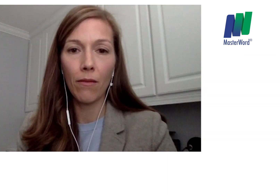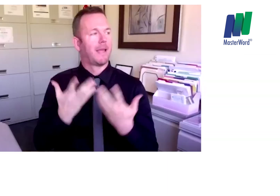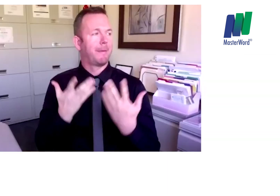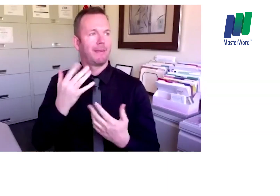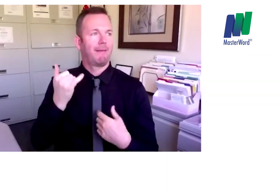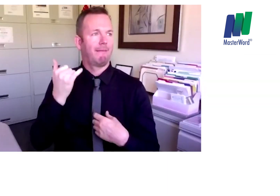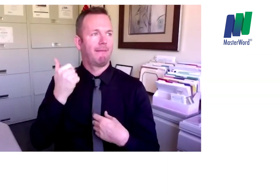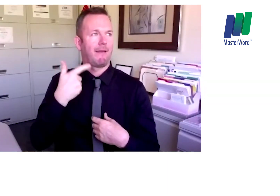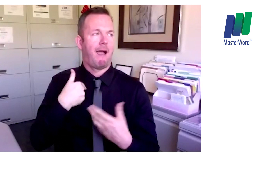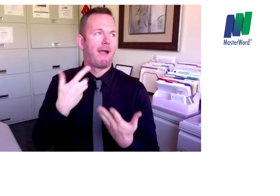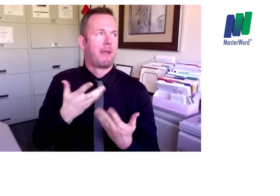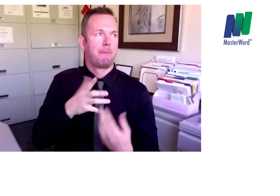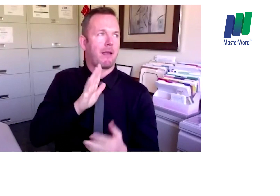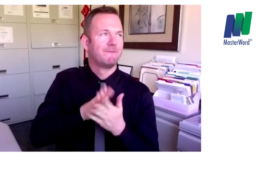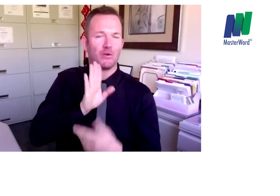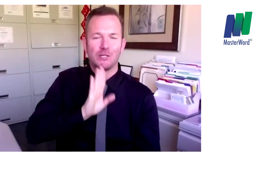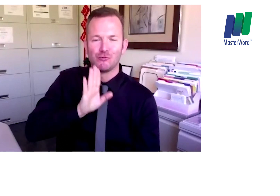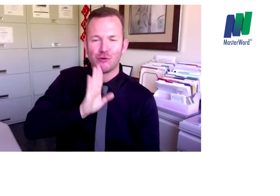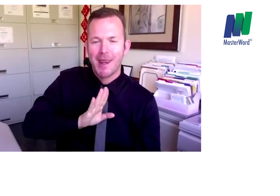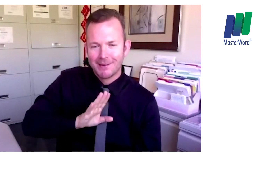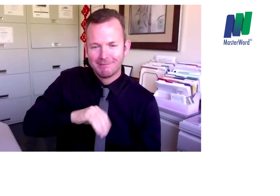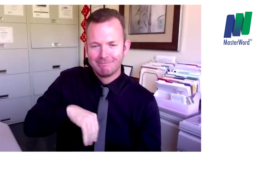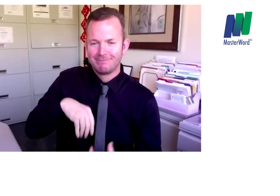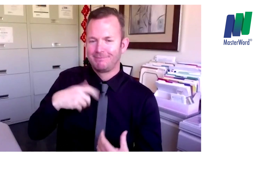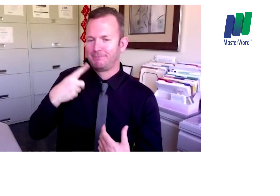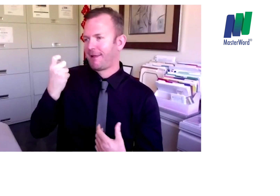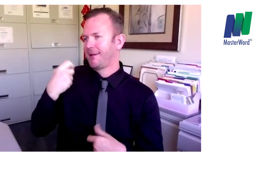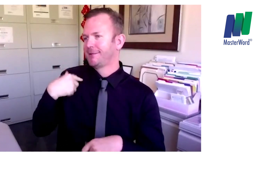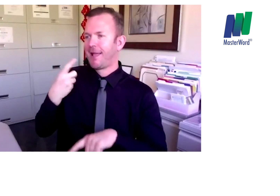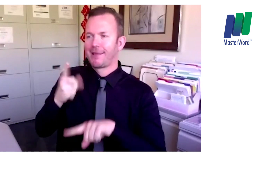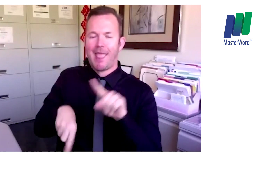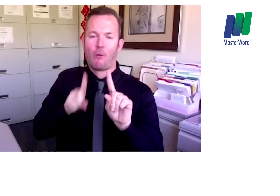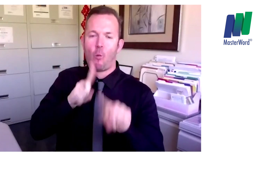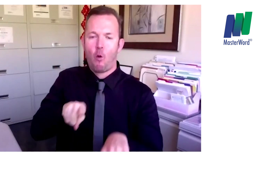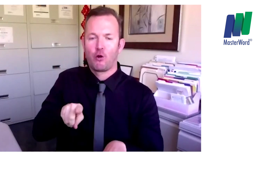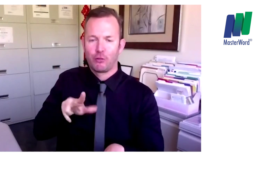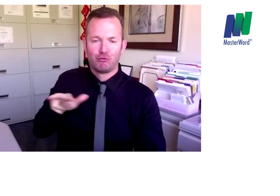I think it's just more referring to more in a general sense. So suppose